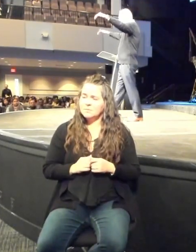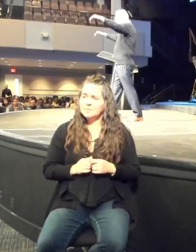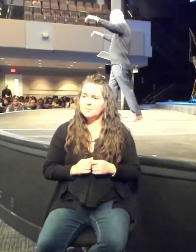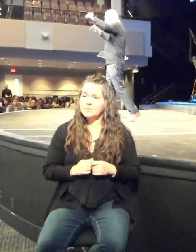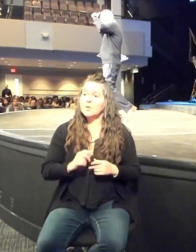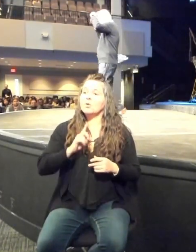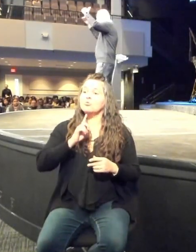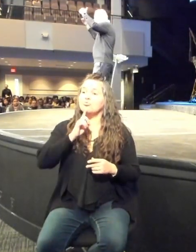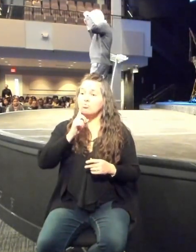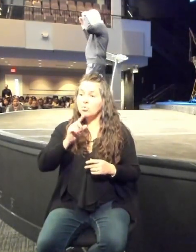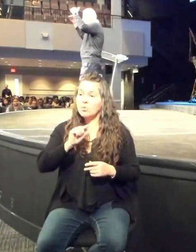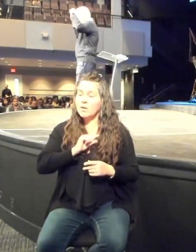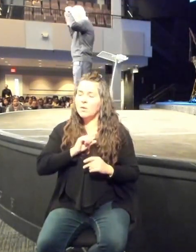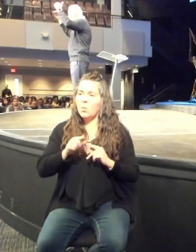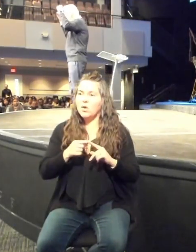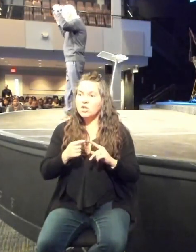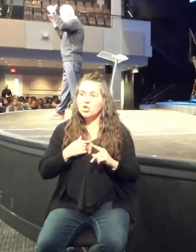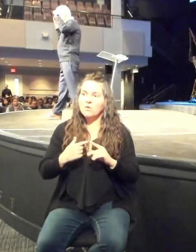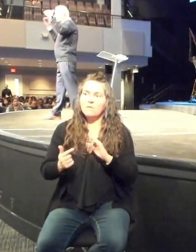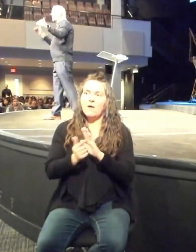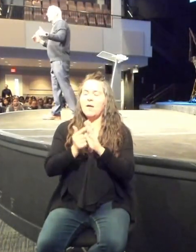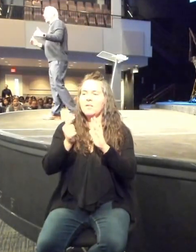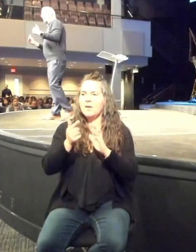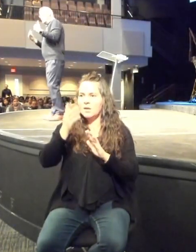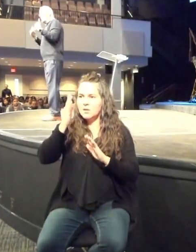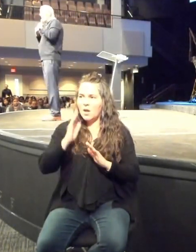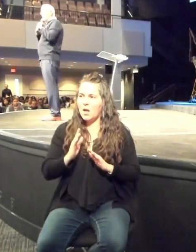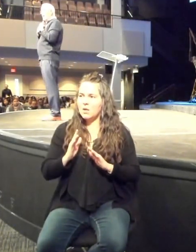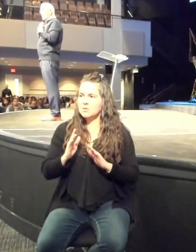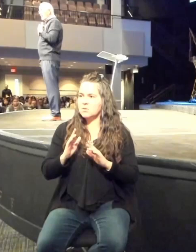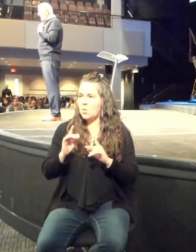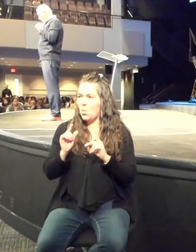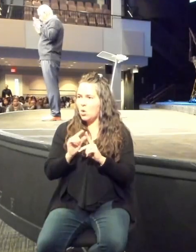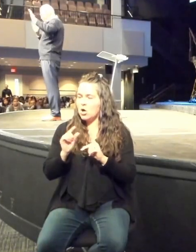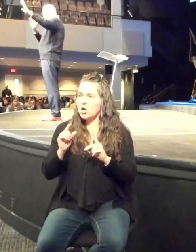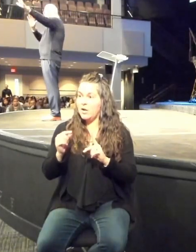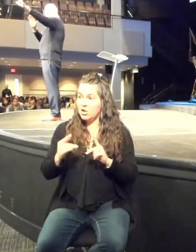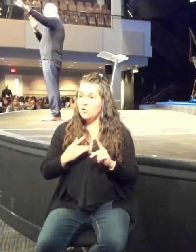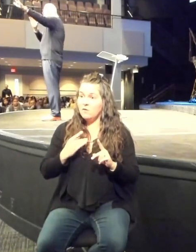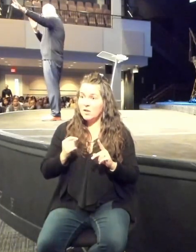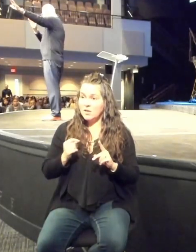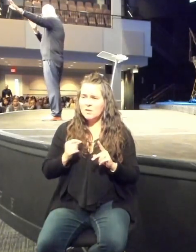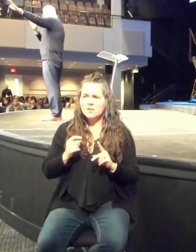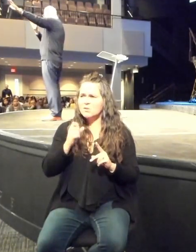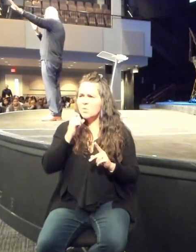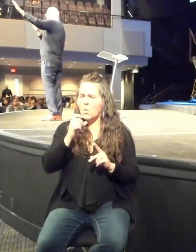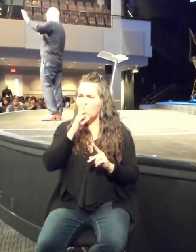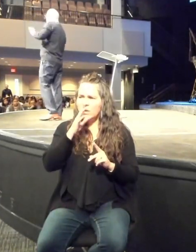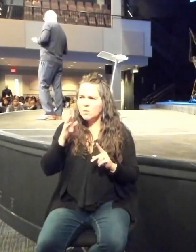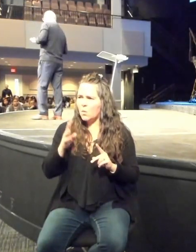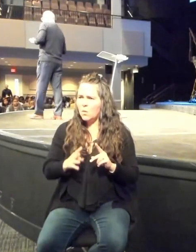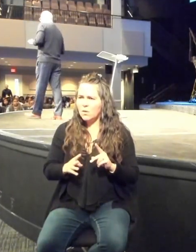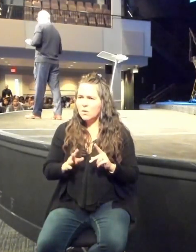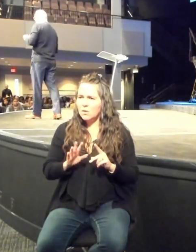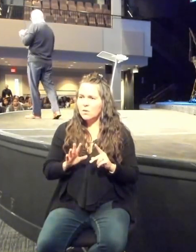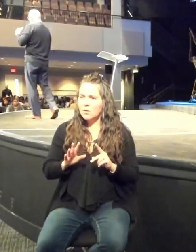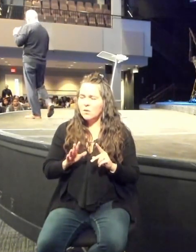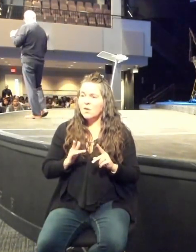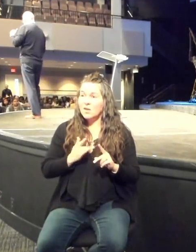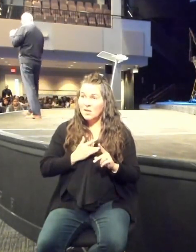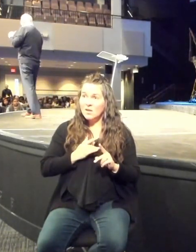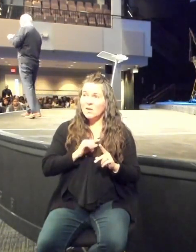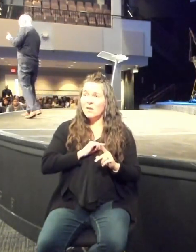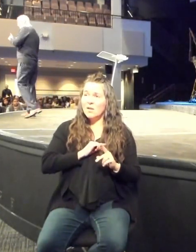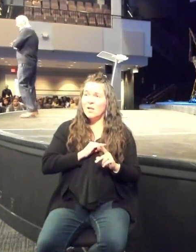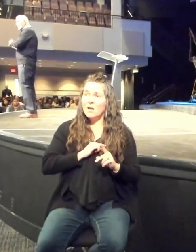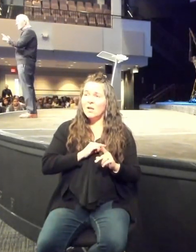True guilt, when you violated God's word and you feel it, don't push it away. Respond to it. Because true guilt